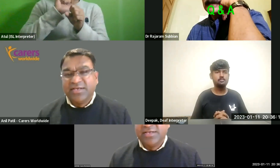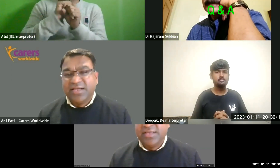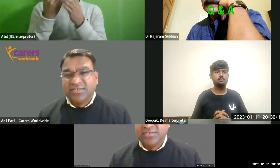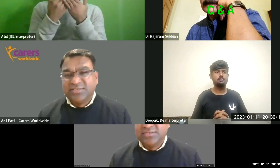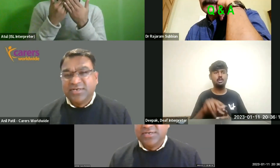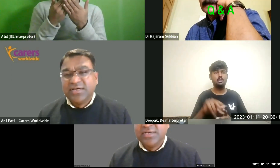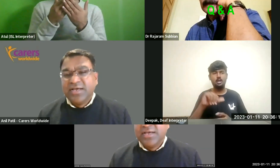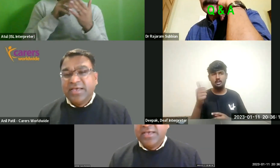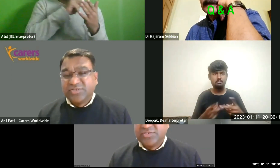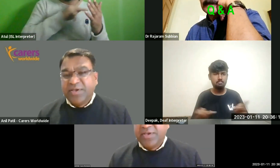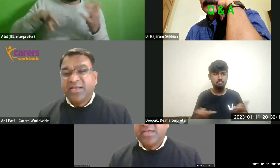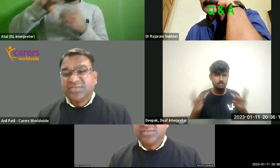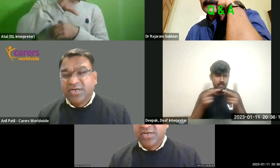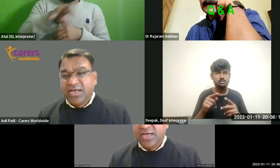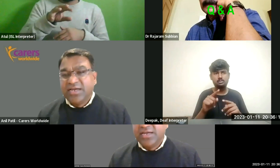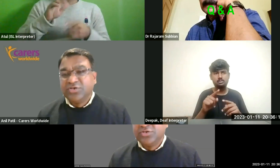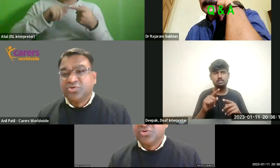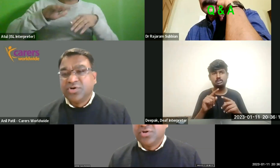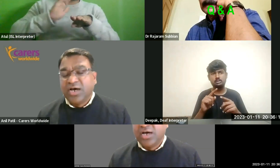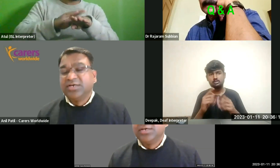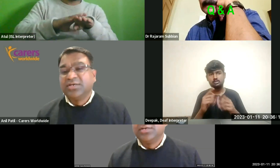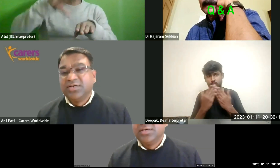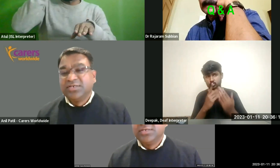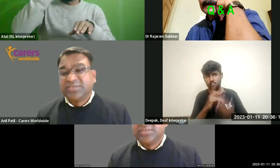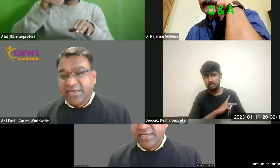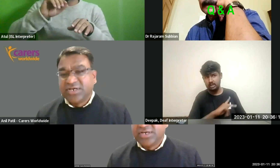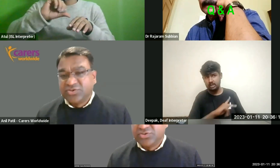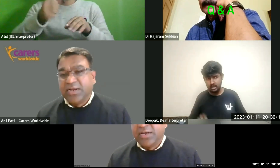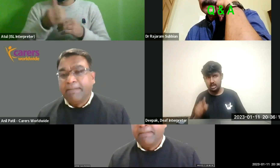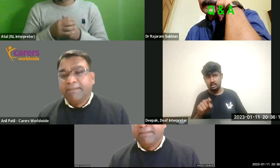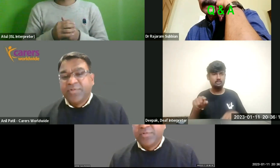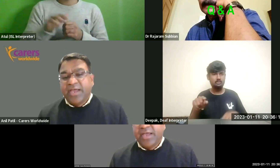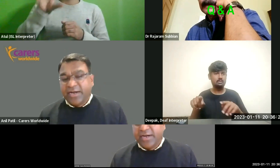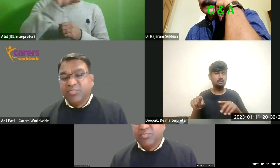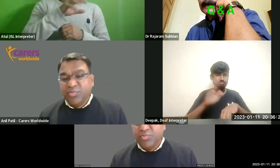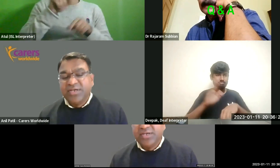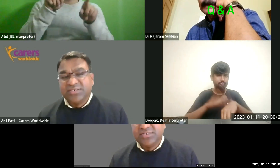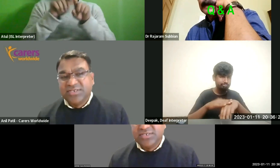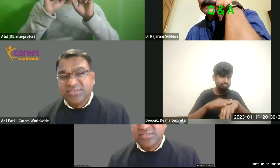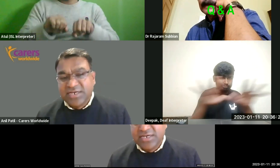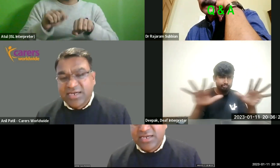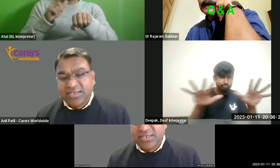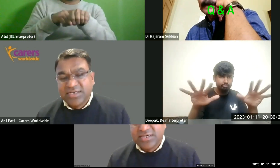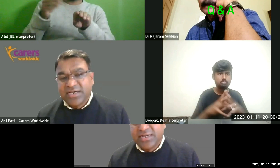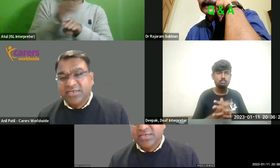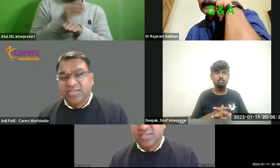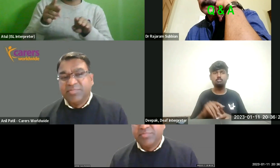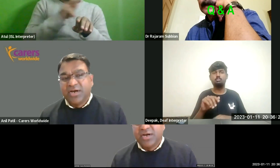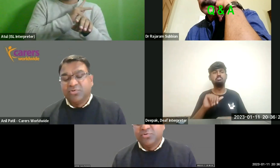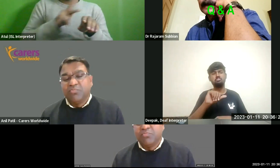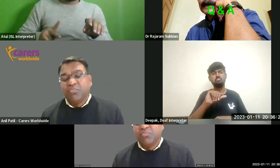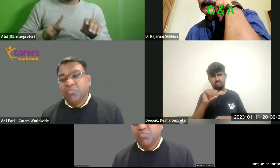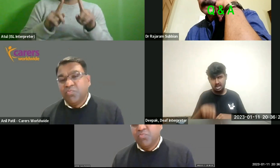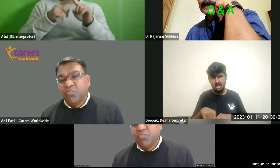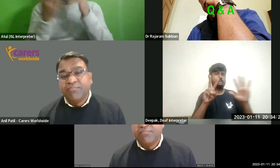are taking that experience and learning to other states as well. At the moment, it is in Karnataka and